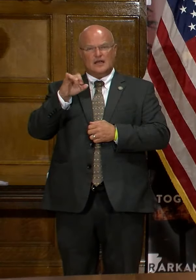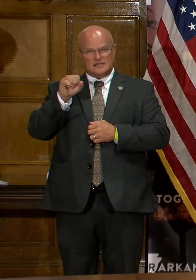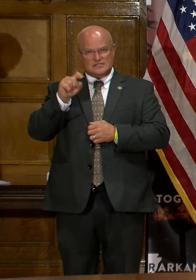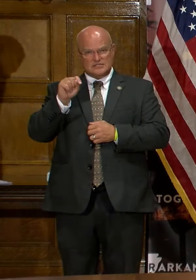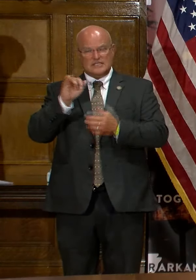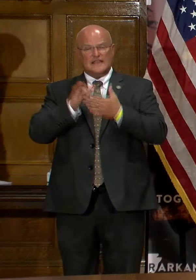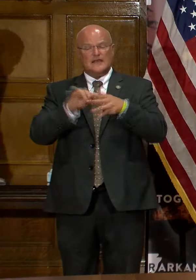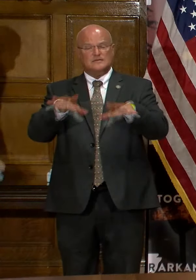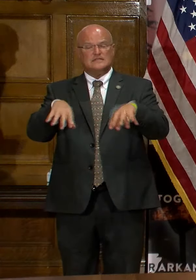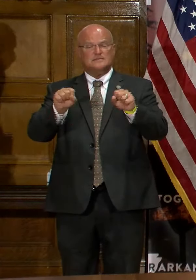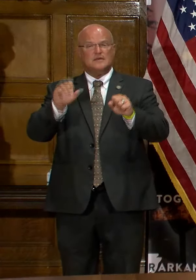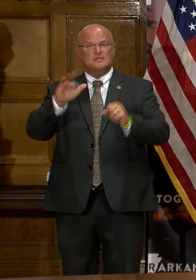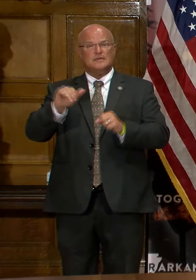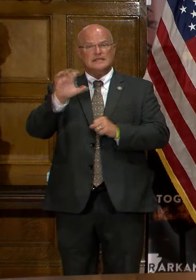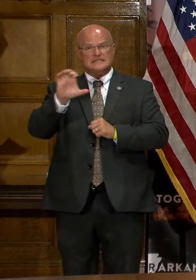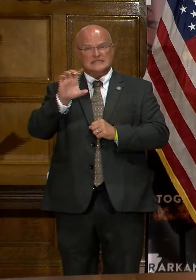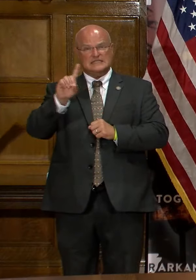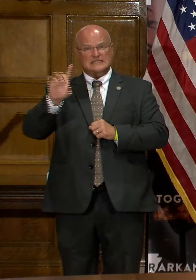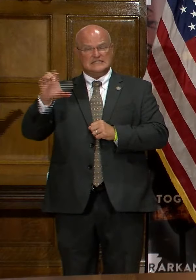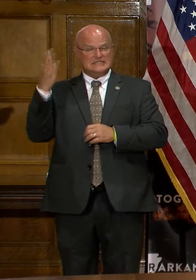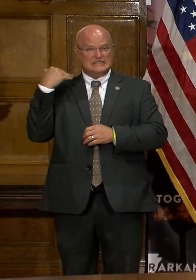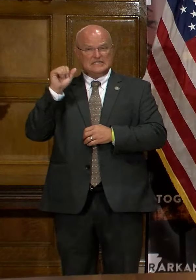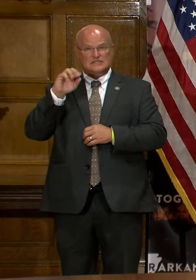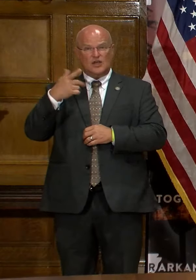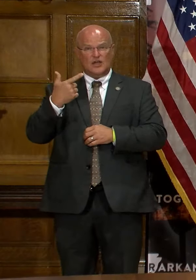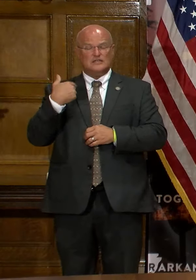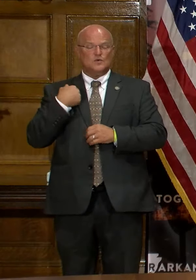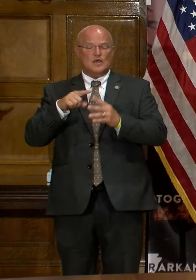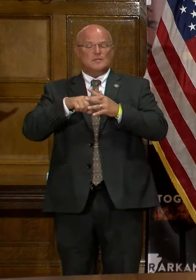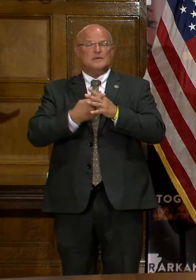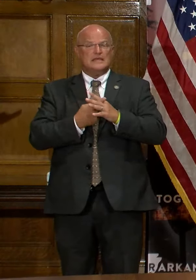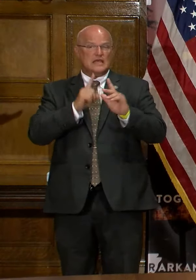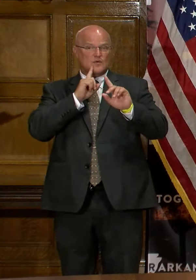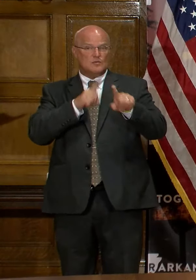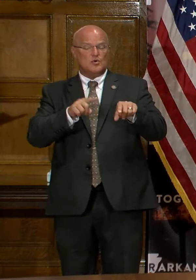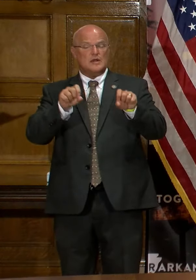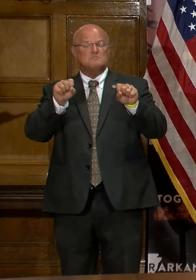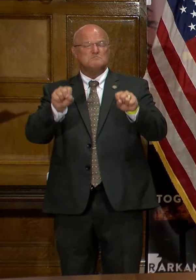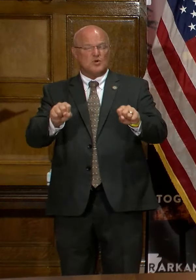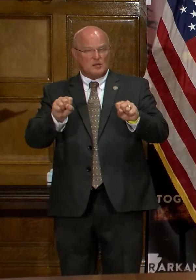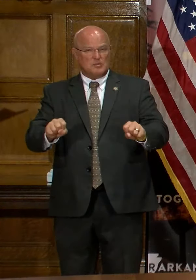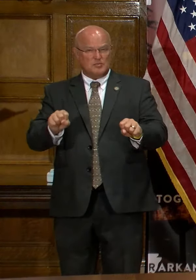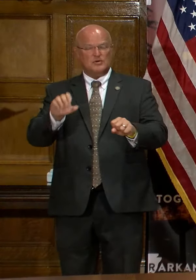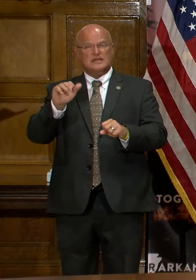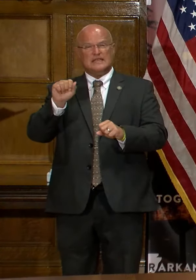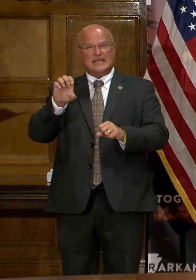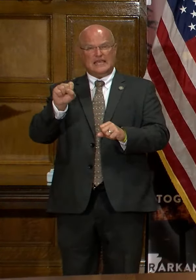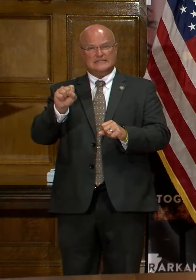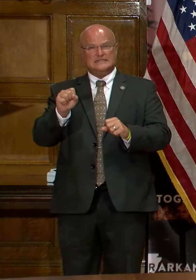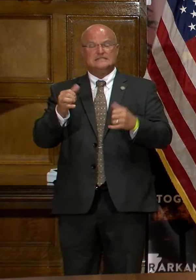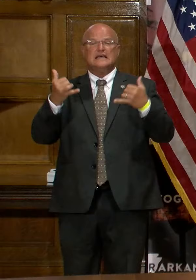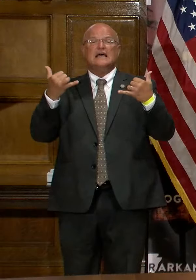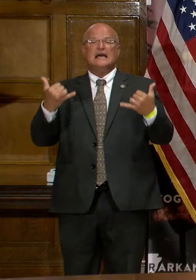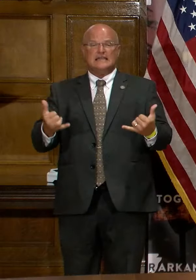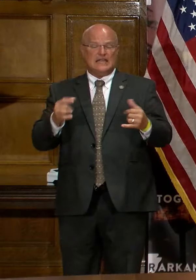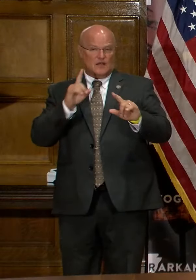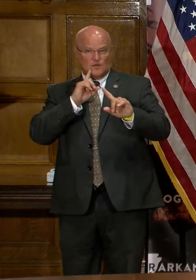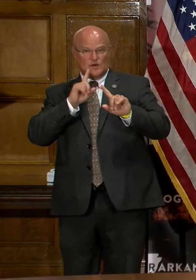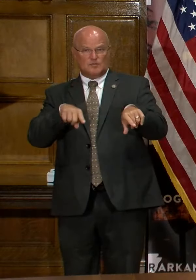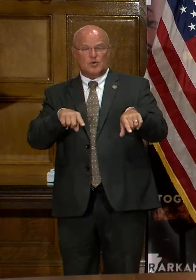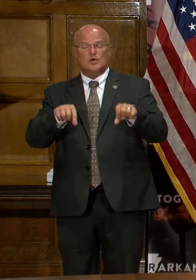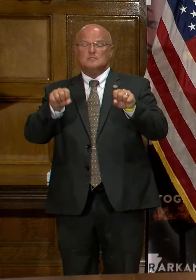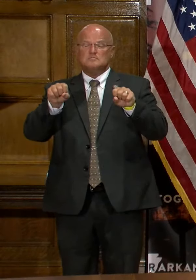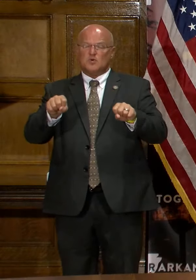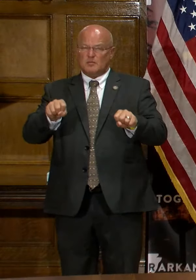that was adopted by the CDC in August, we began reporting probable cases, and so too now we must report